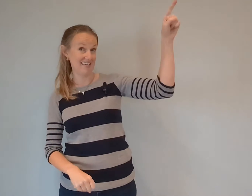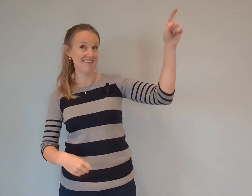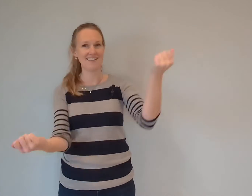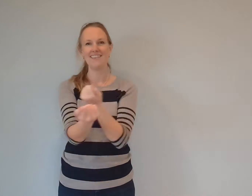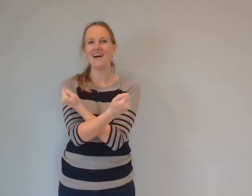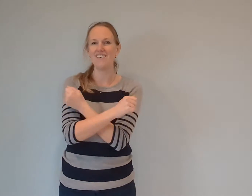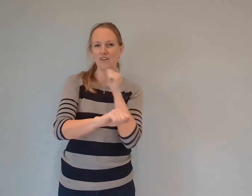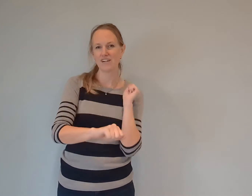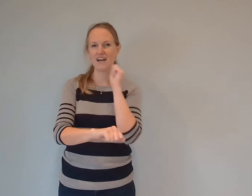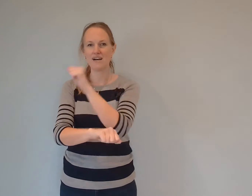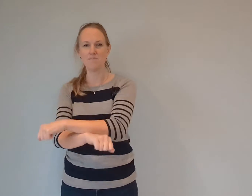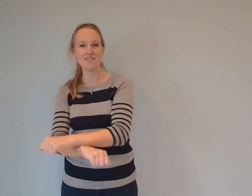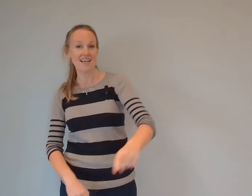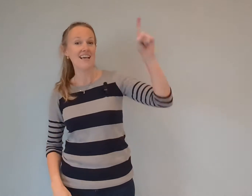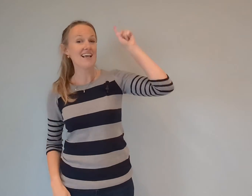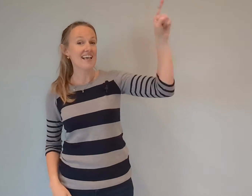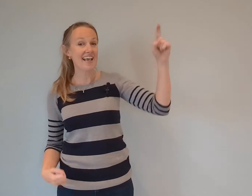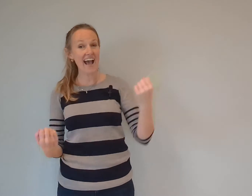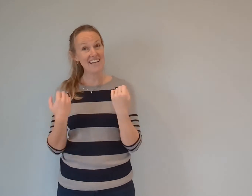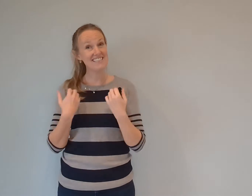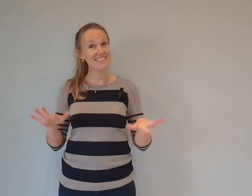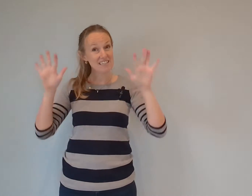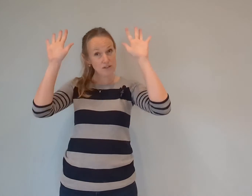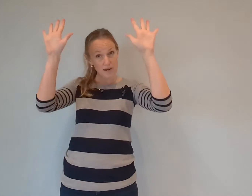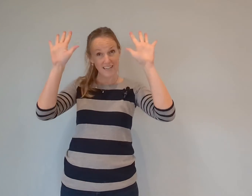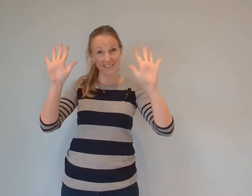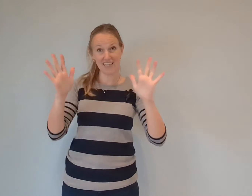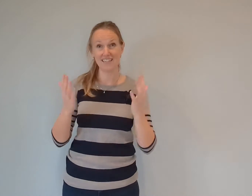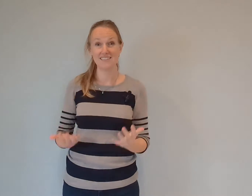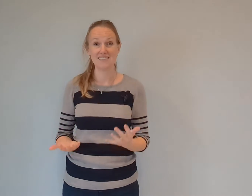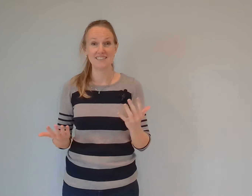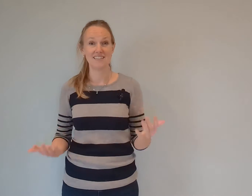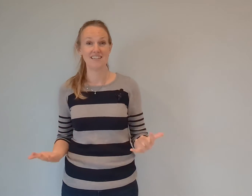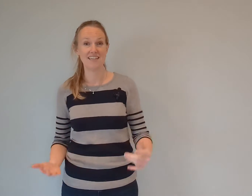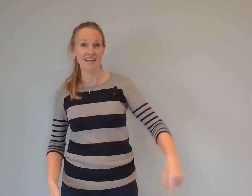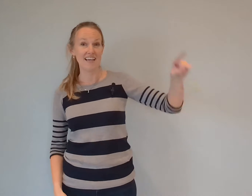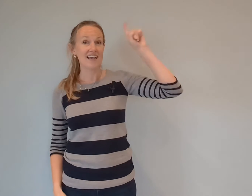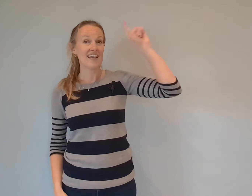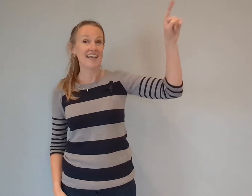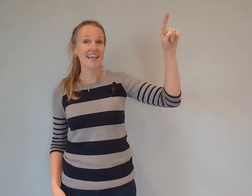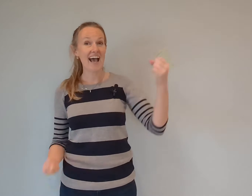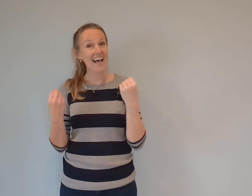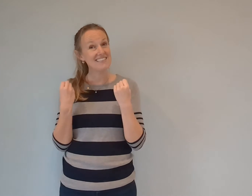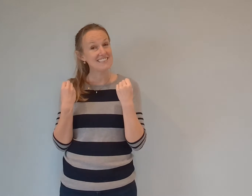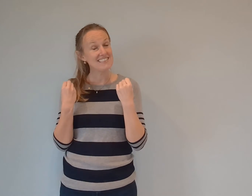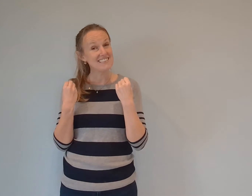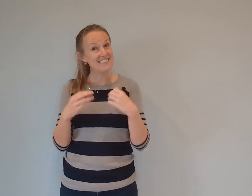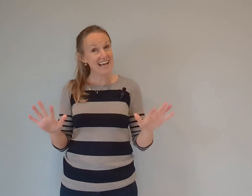His love overcomes. He has done great things. He has